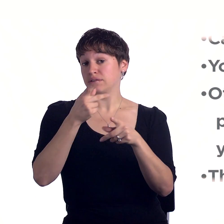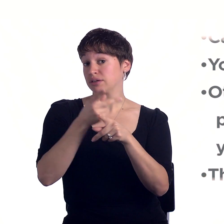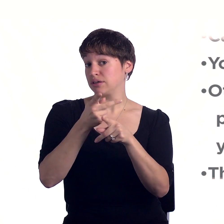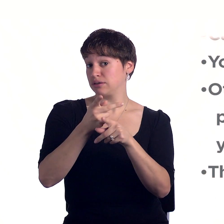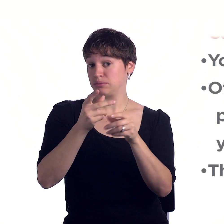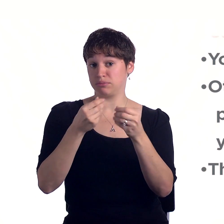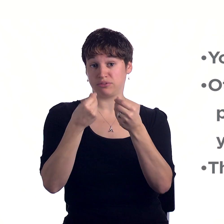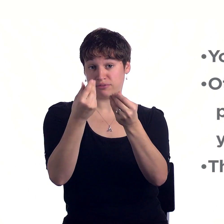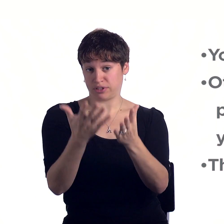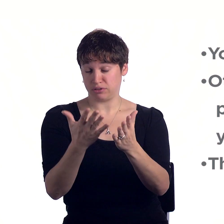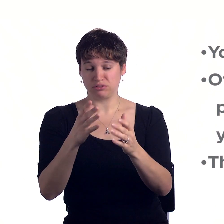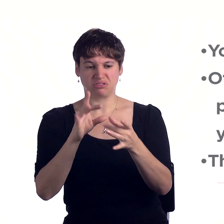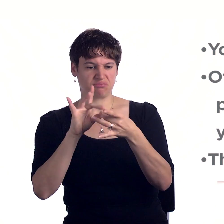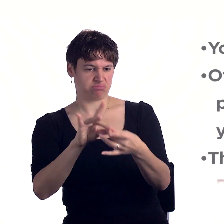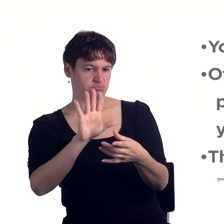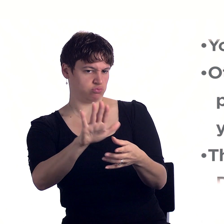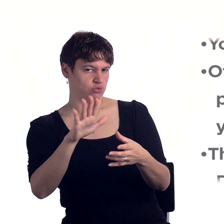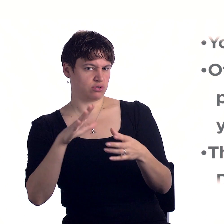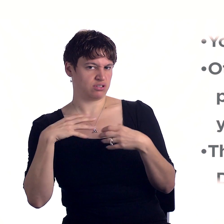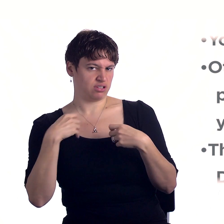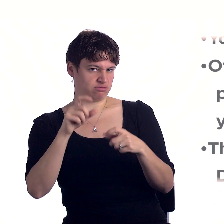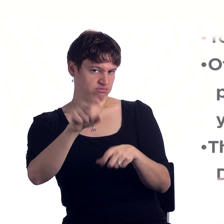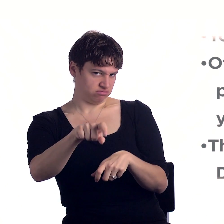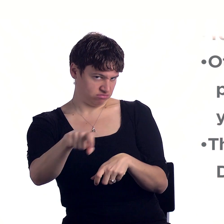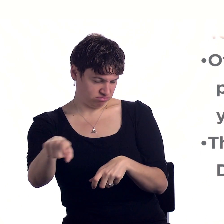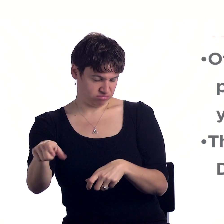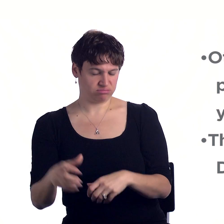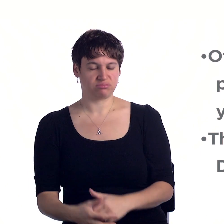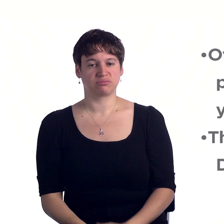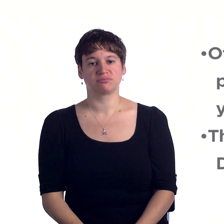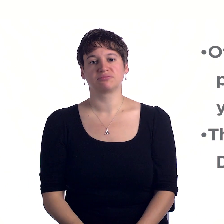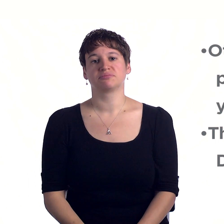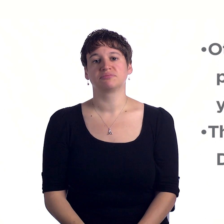other healthcare providers based on your health issue,